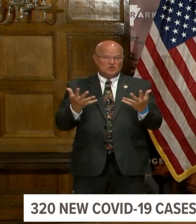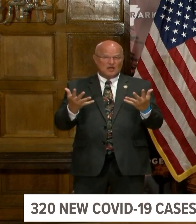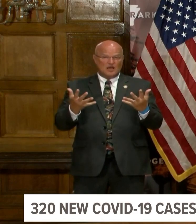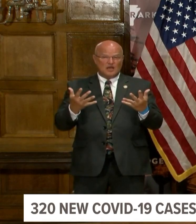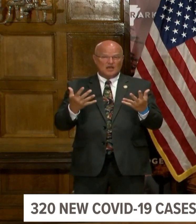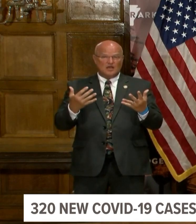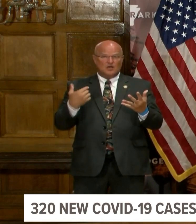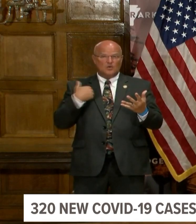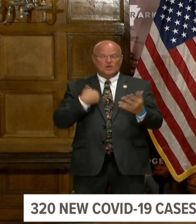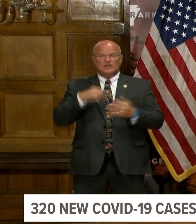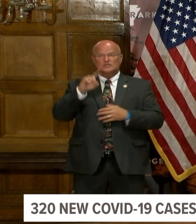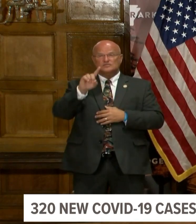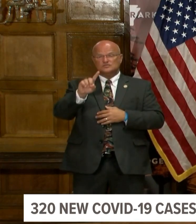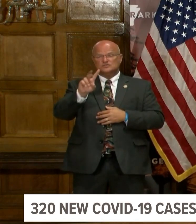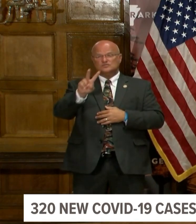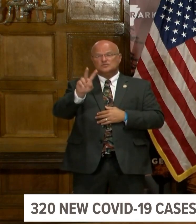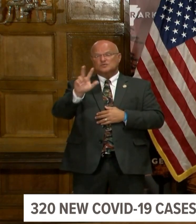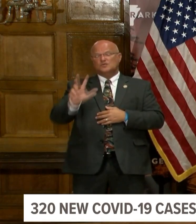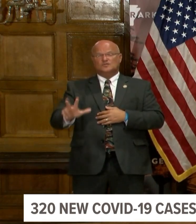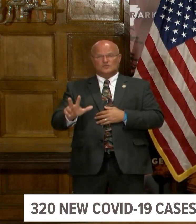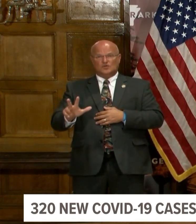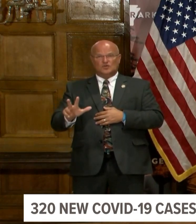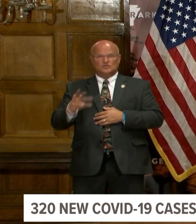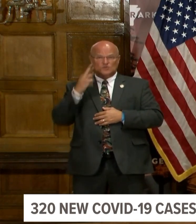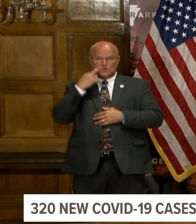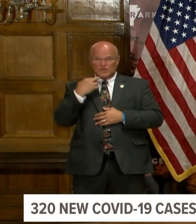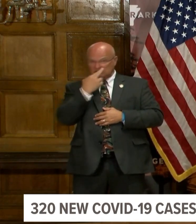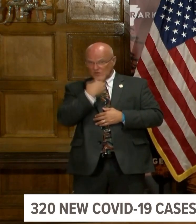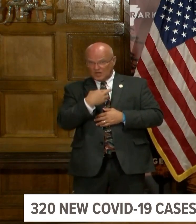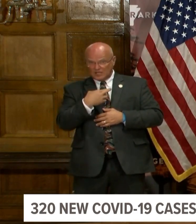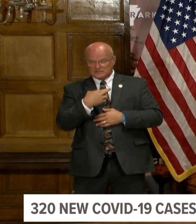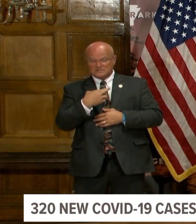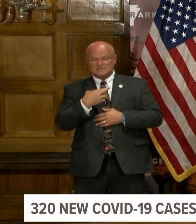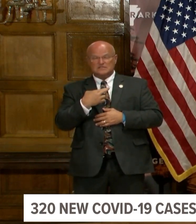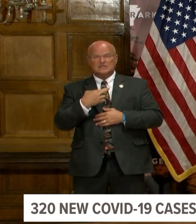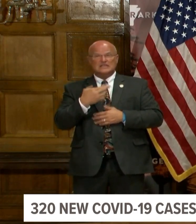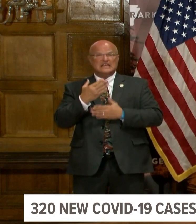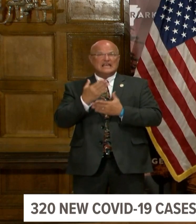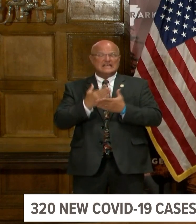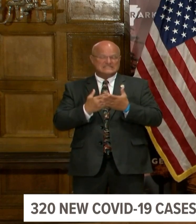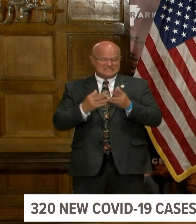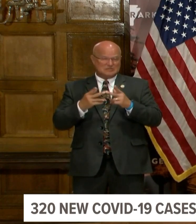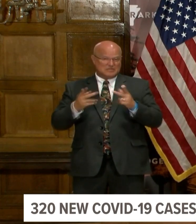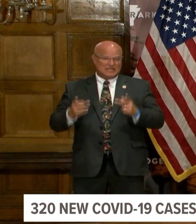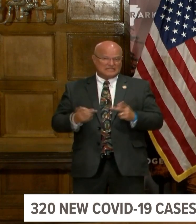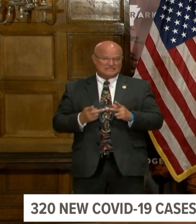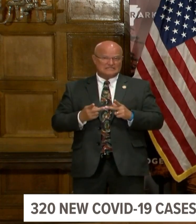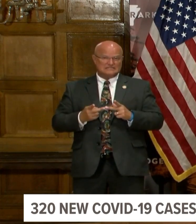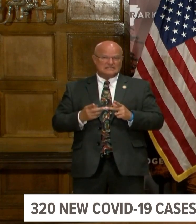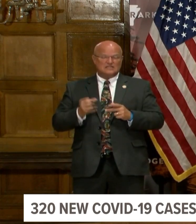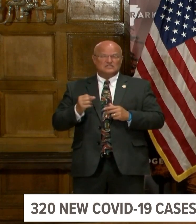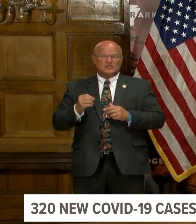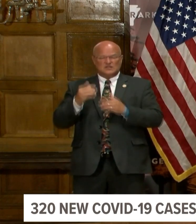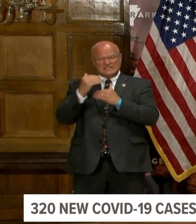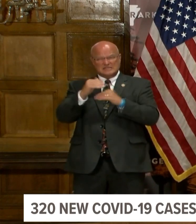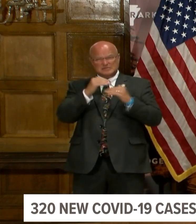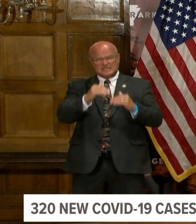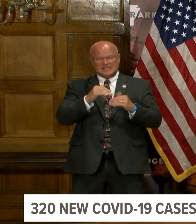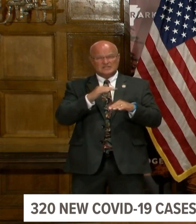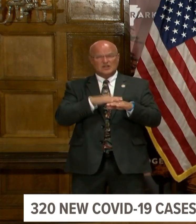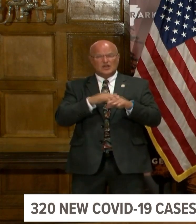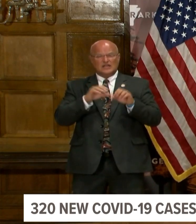we are at 2/3 capacity in restaurants, in some venues. So there's a limitation